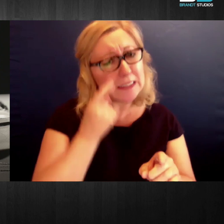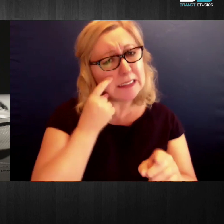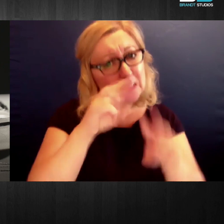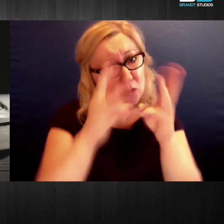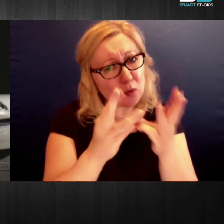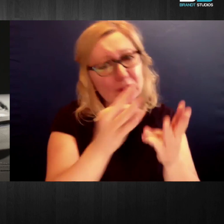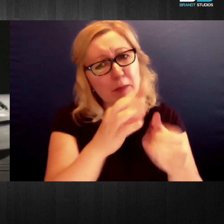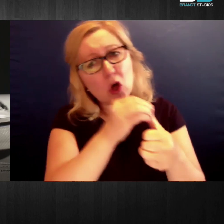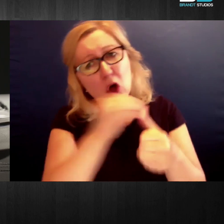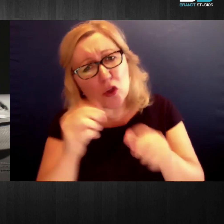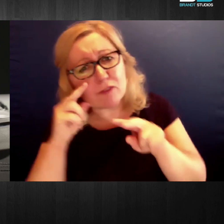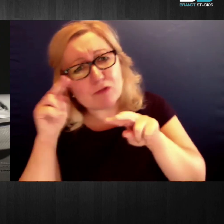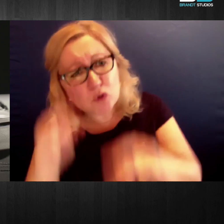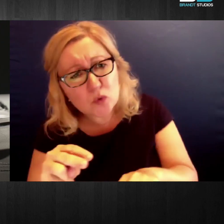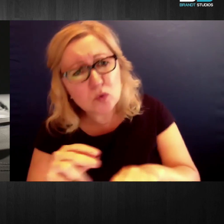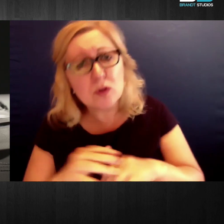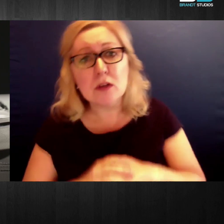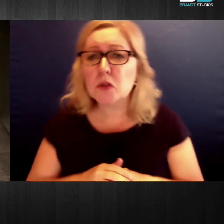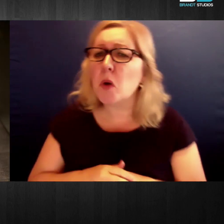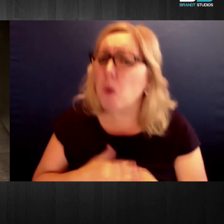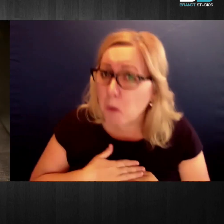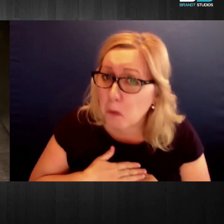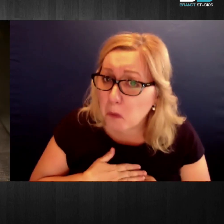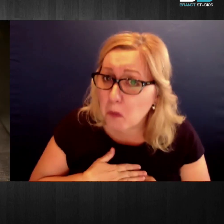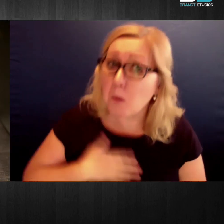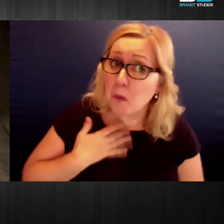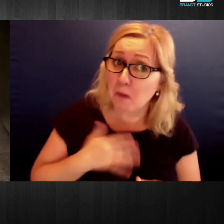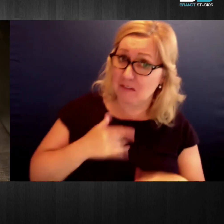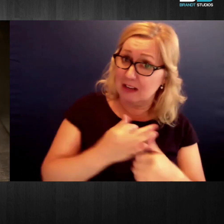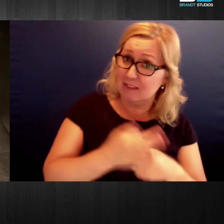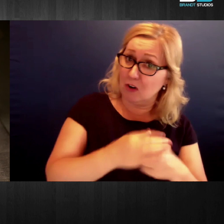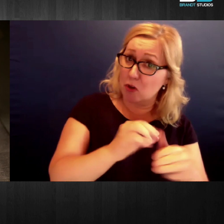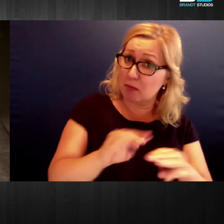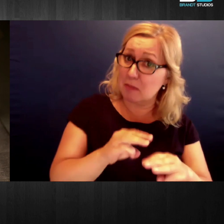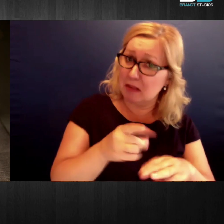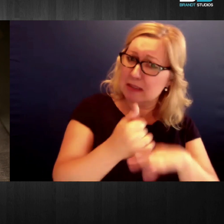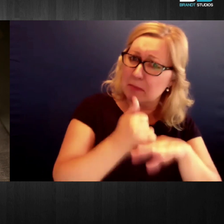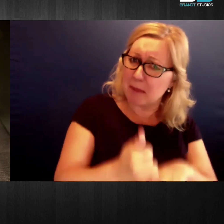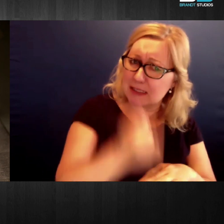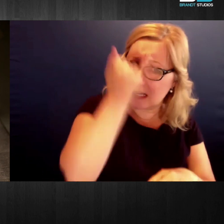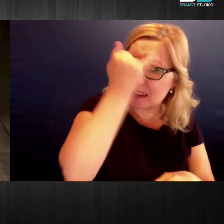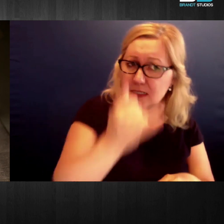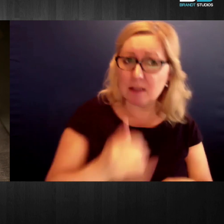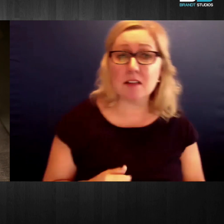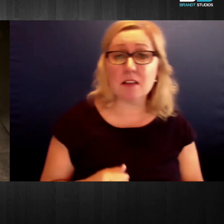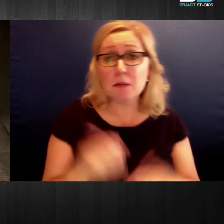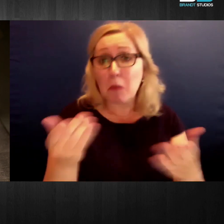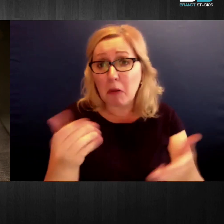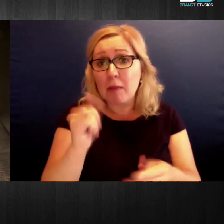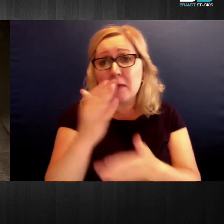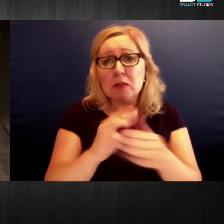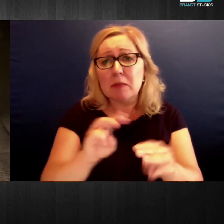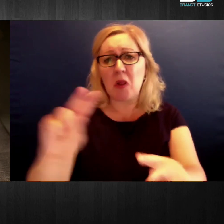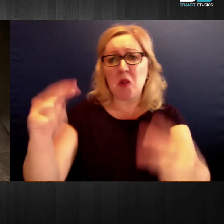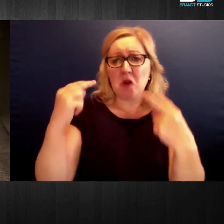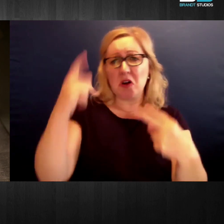for others, like, it's basic enough. Some people might look at me and say, "You're lazy, you're no good." But that's not